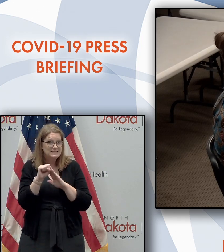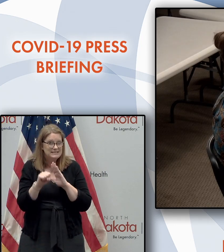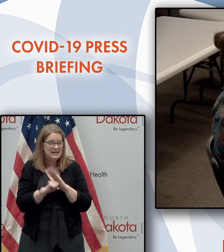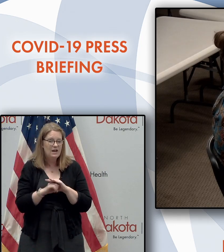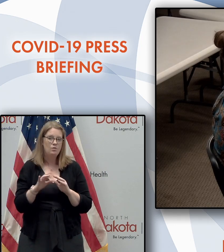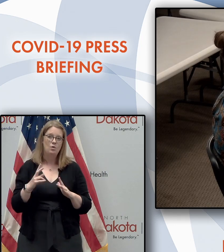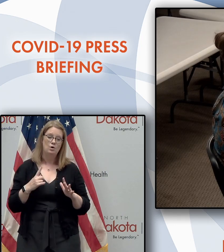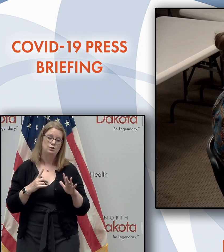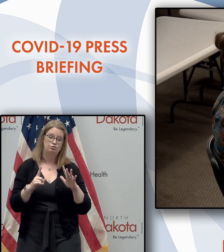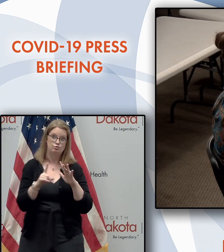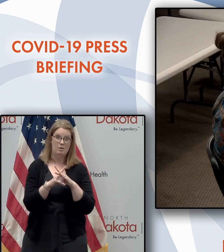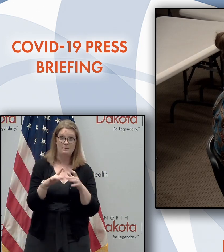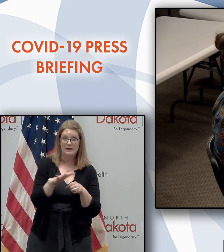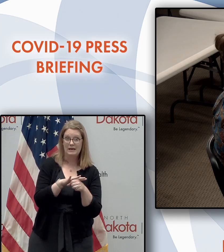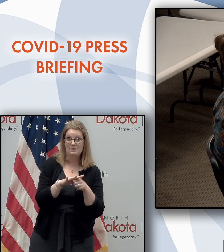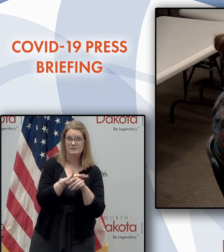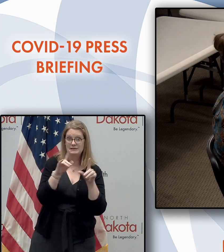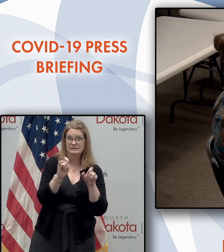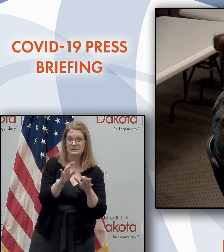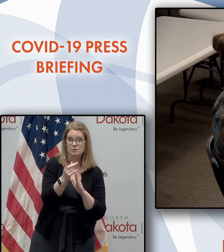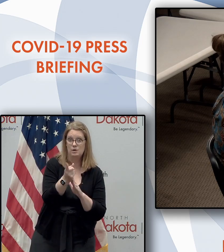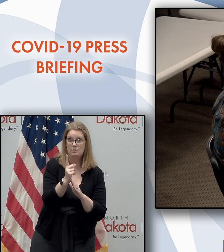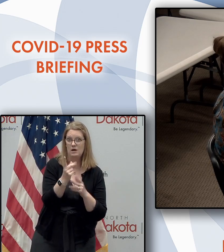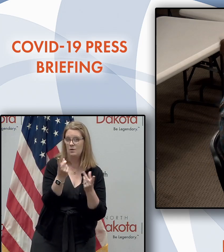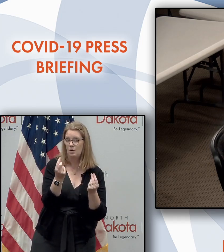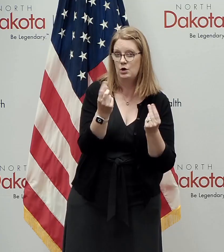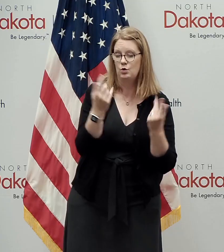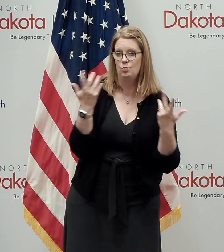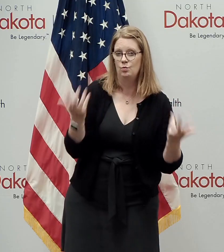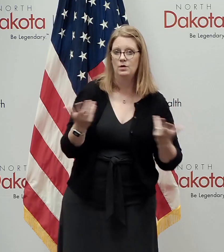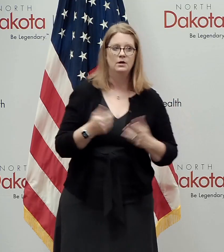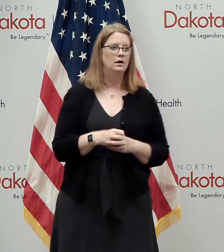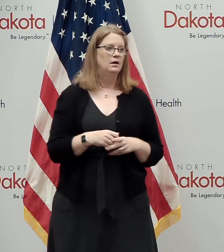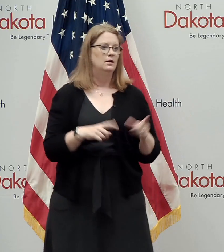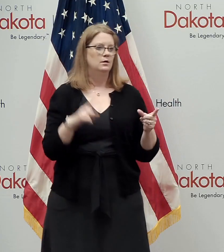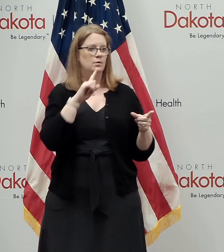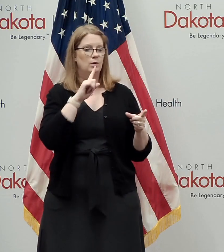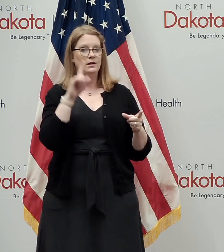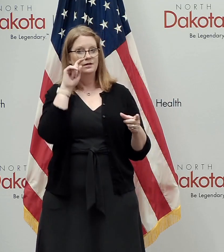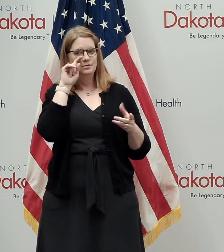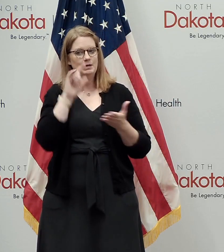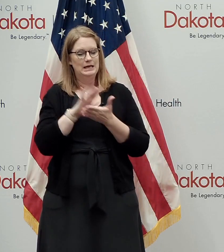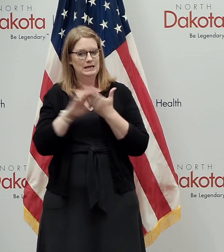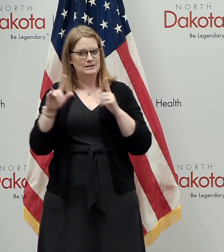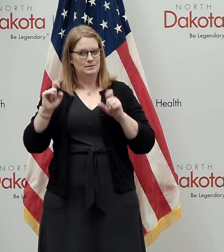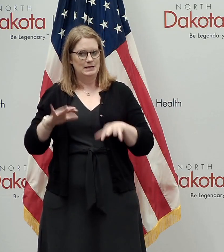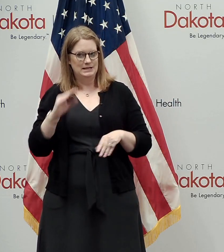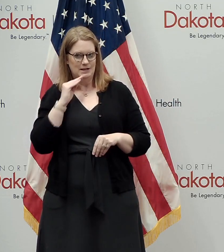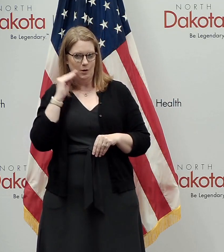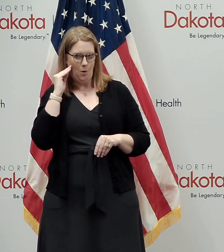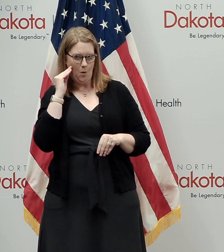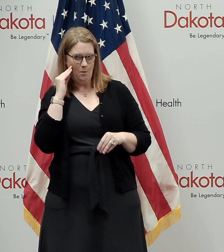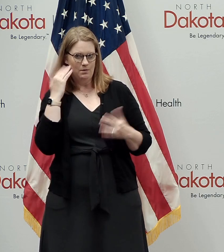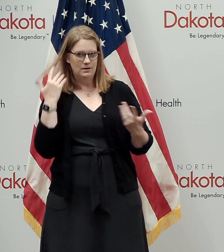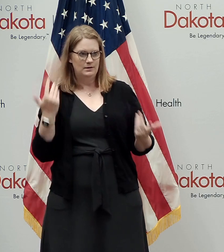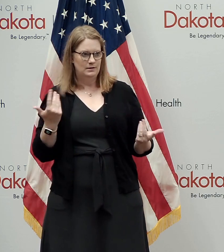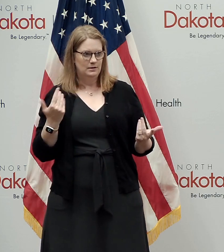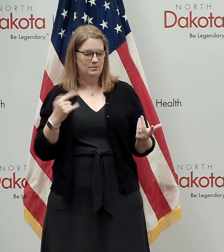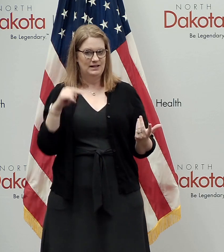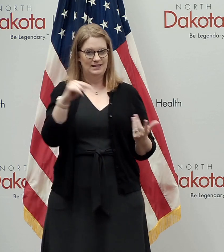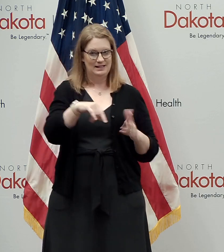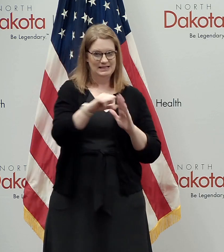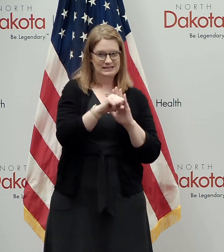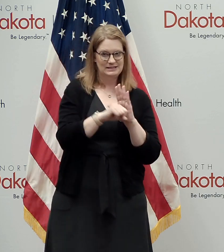to campus and get tested right away? What are you thinking? Well, it would be nice if they got tested at home, but again, the generosity of our state